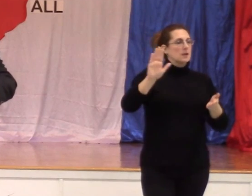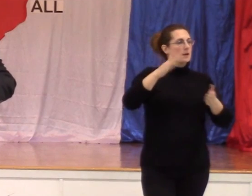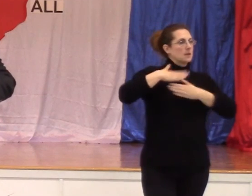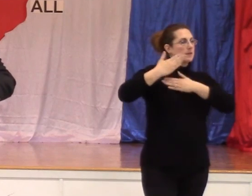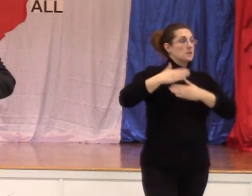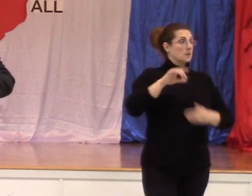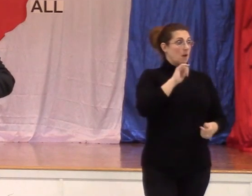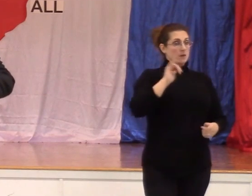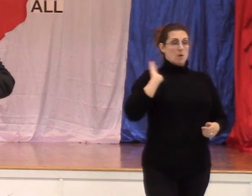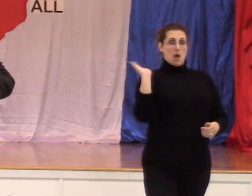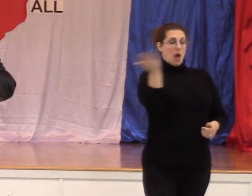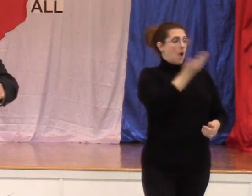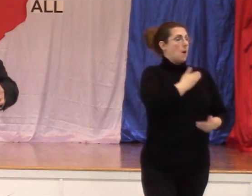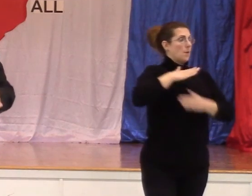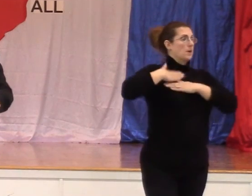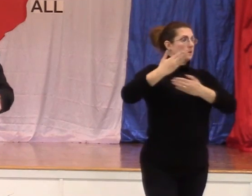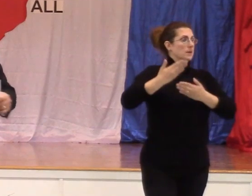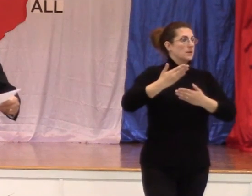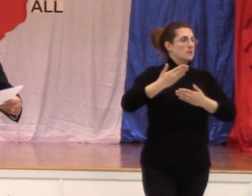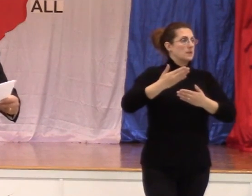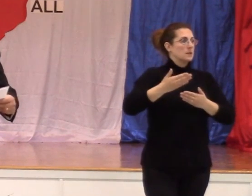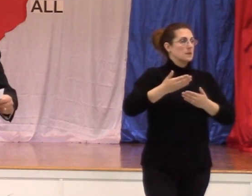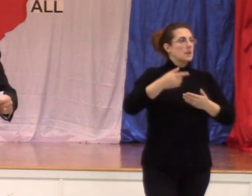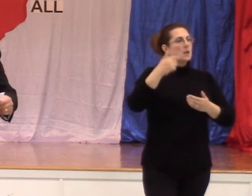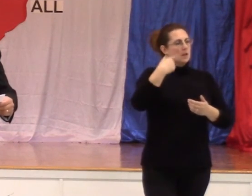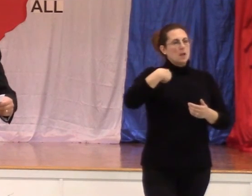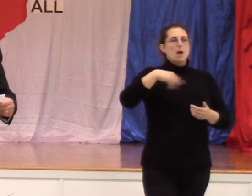confession. May we always